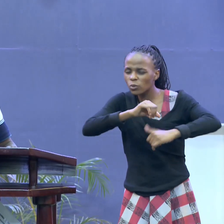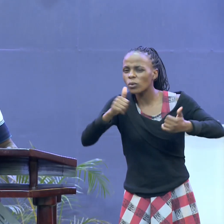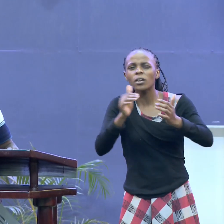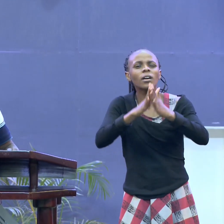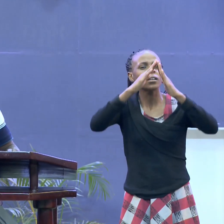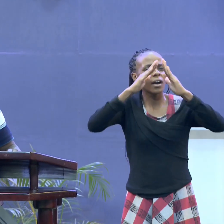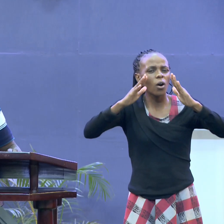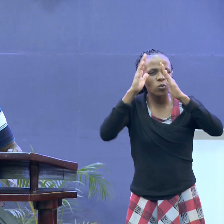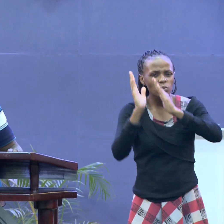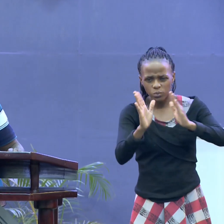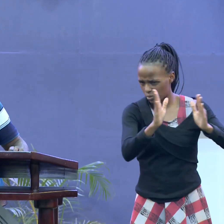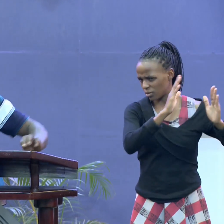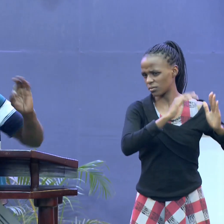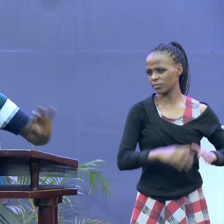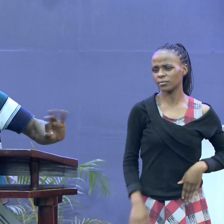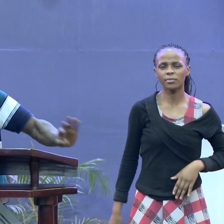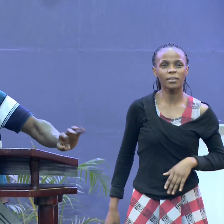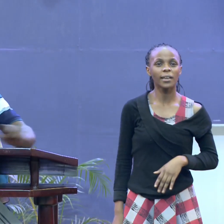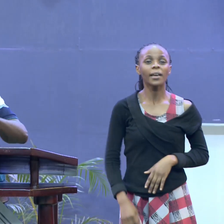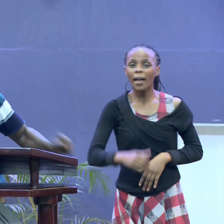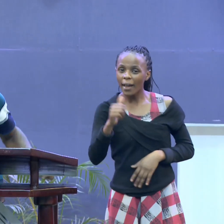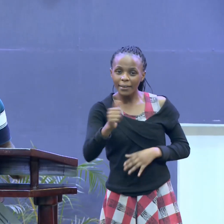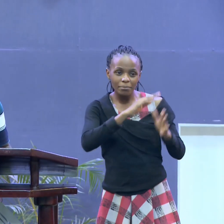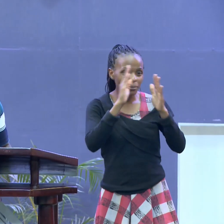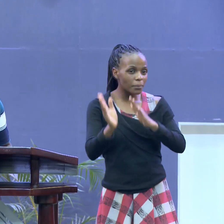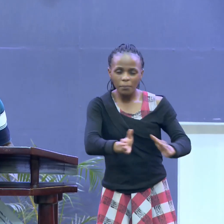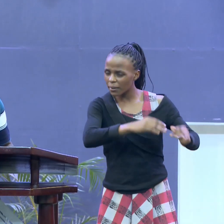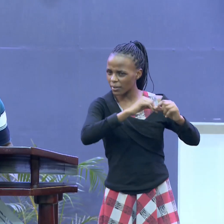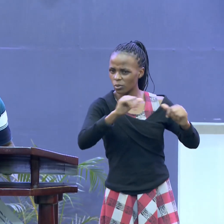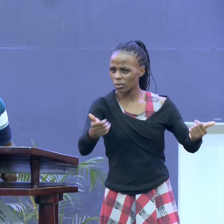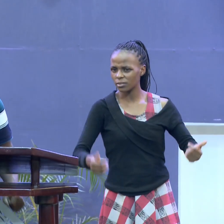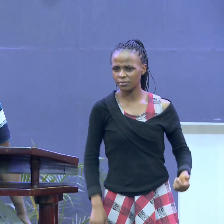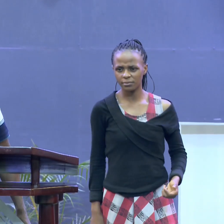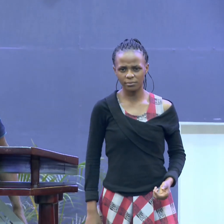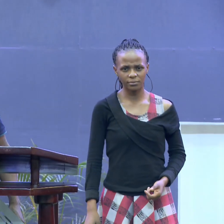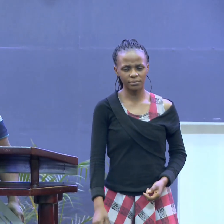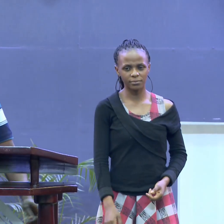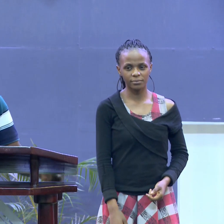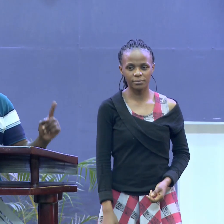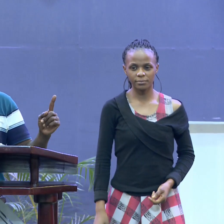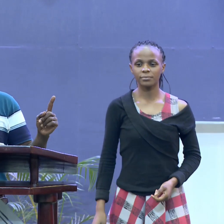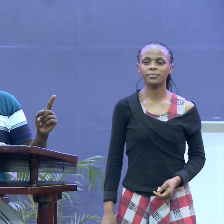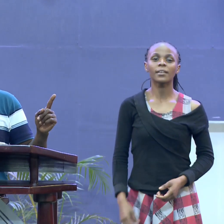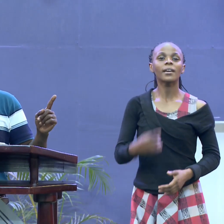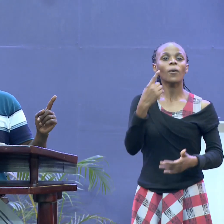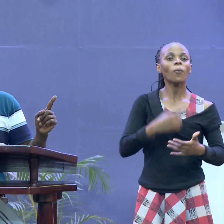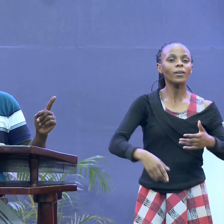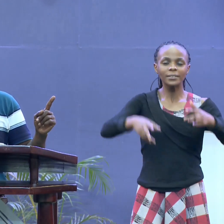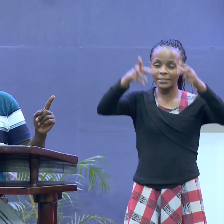that the house enyumba nga muyonjo. It is put in order. Nga guteredde bulungi. What the devil